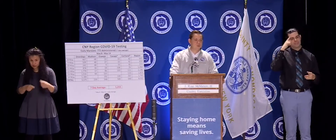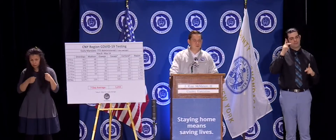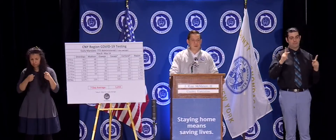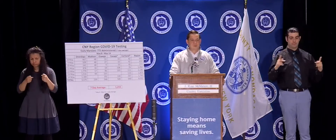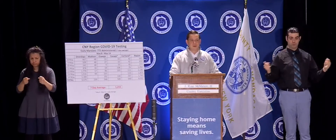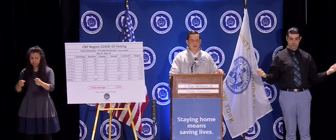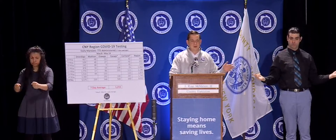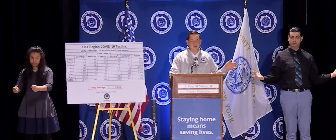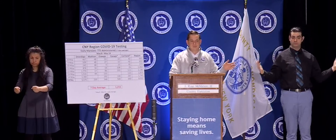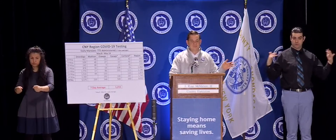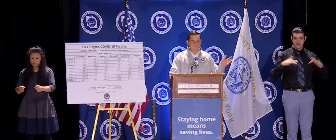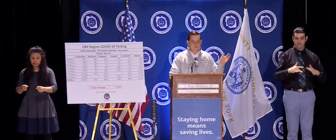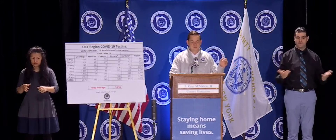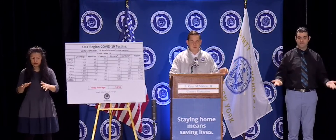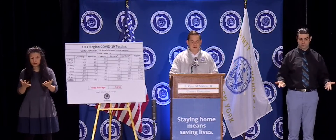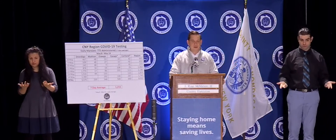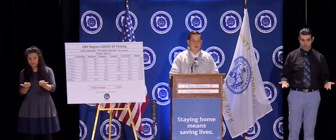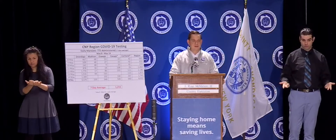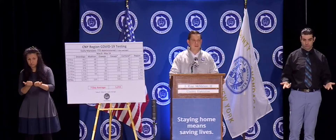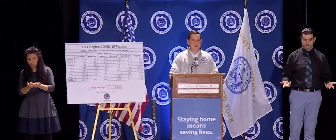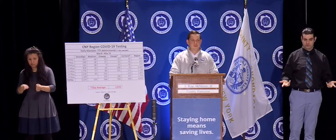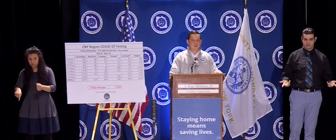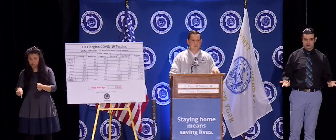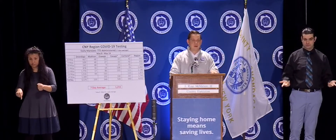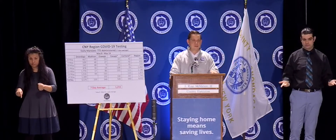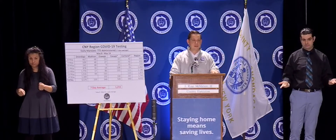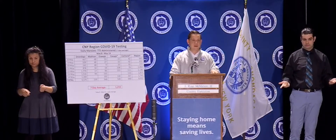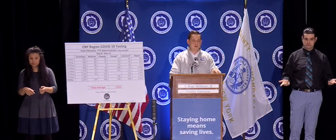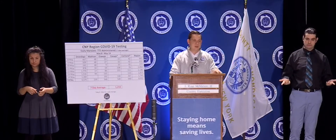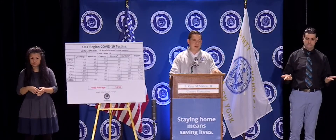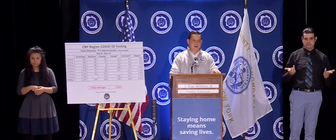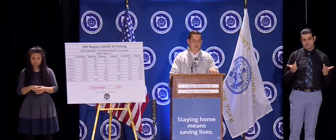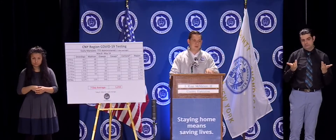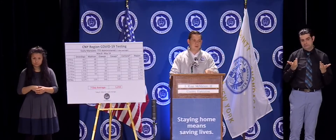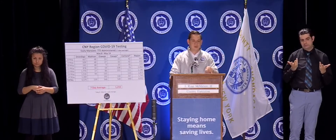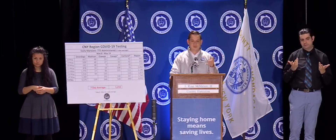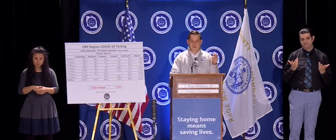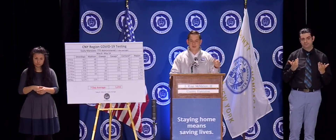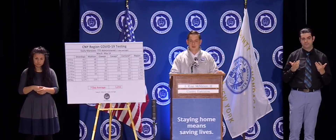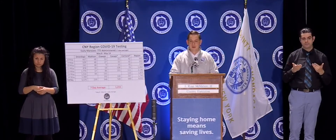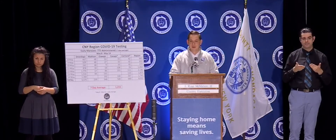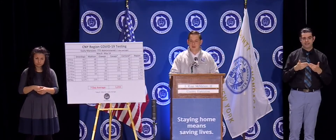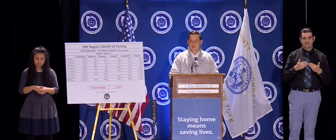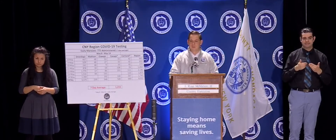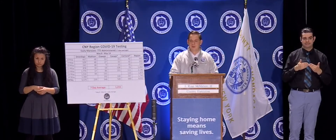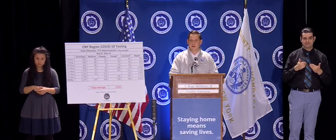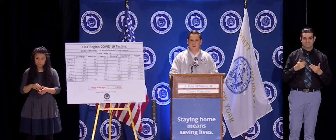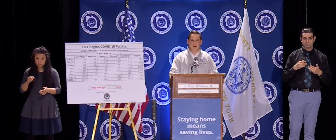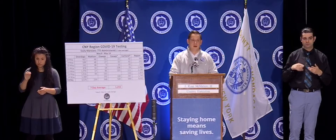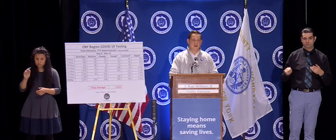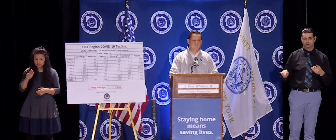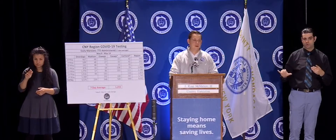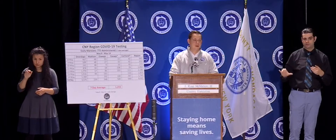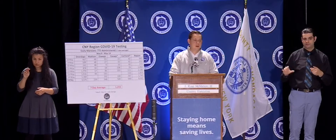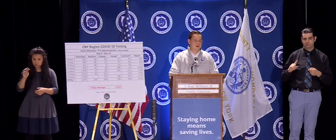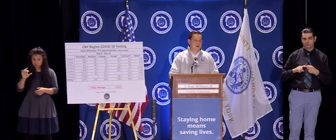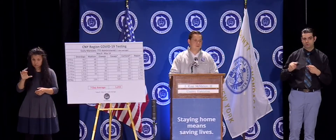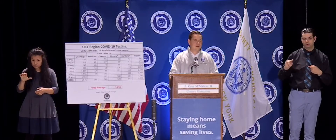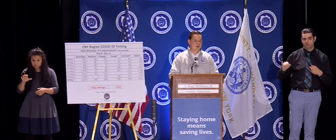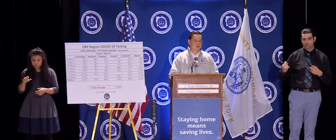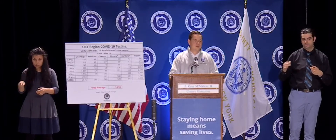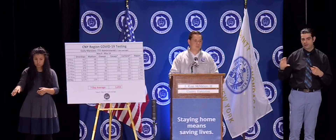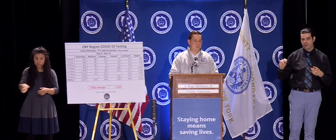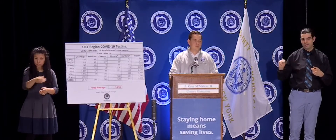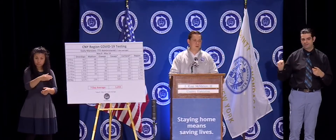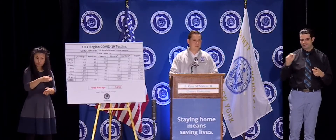to do something here when it's easier from downstate to go to Connecticut or New Jersey than to come up here.